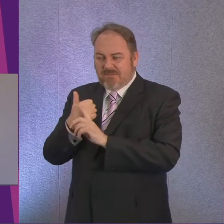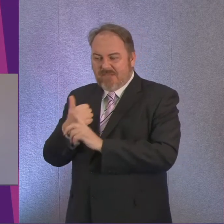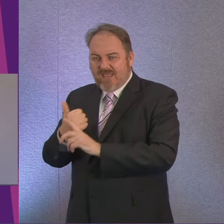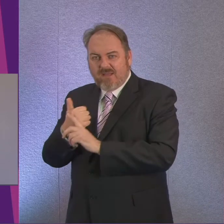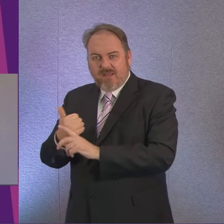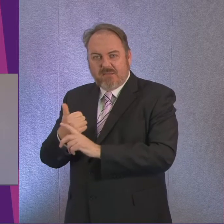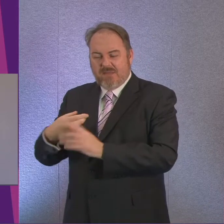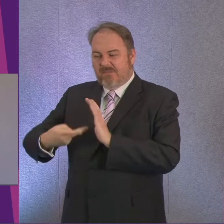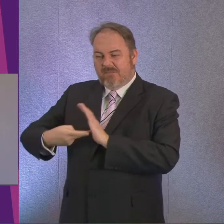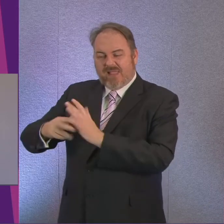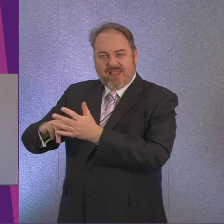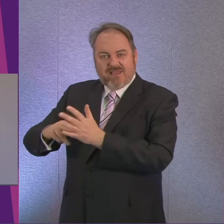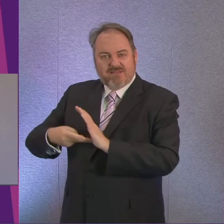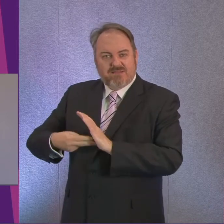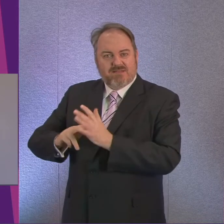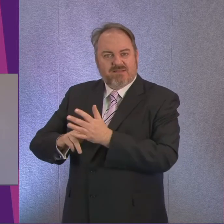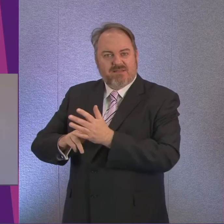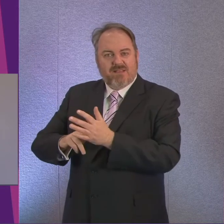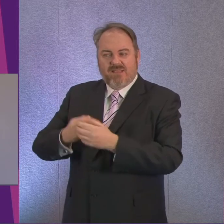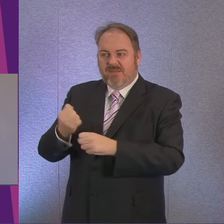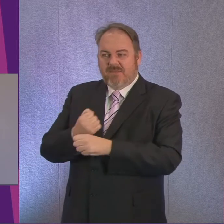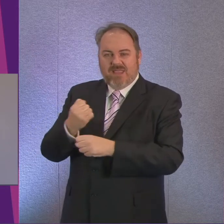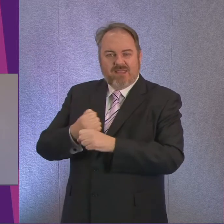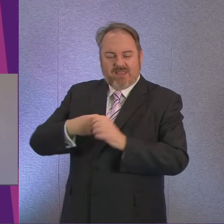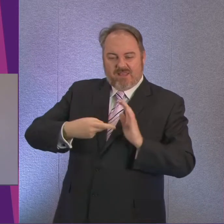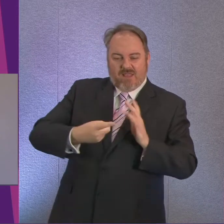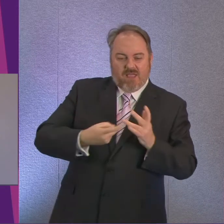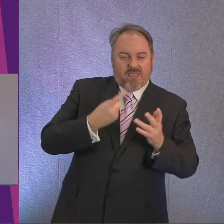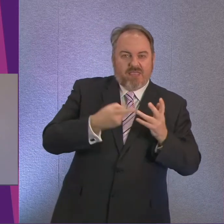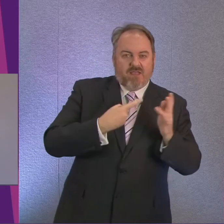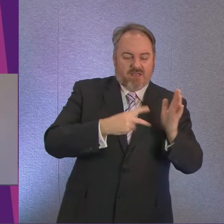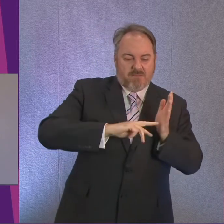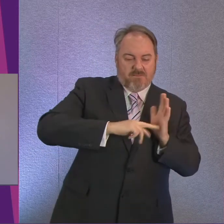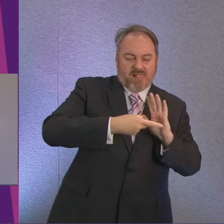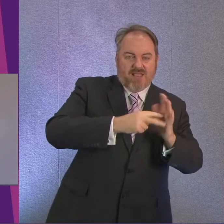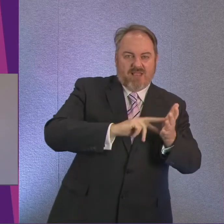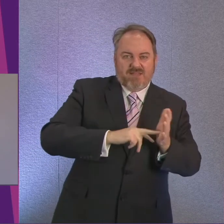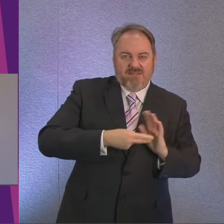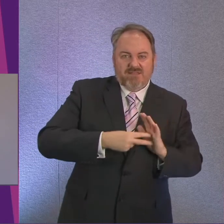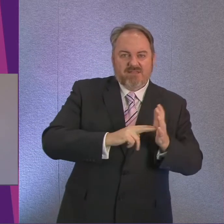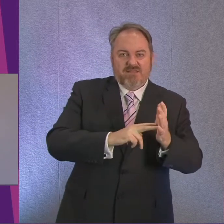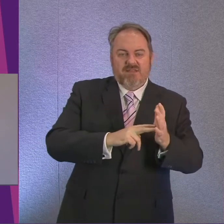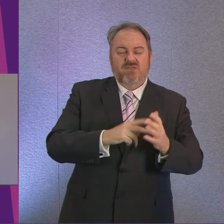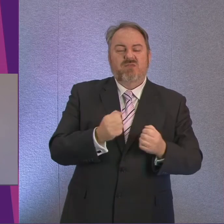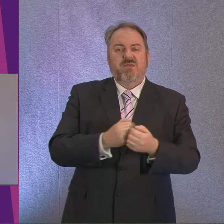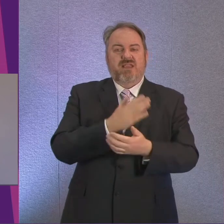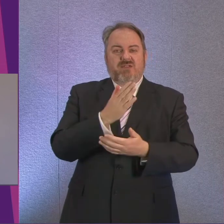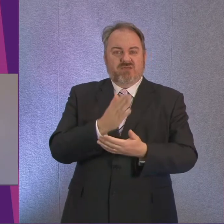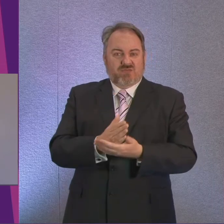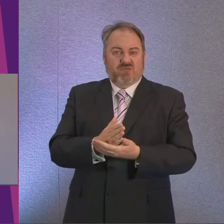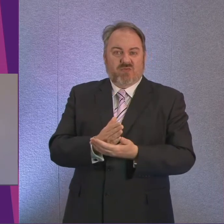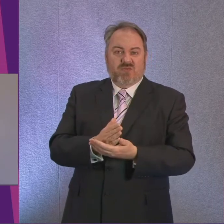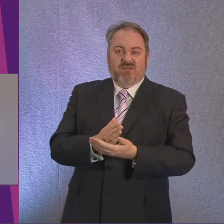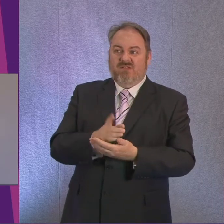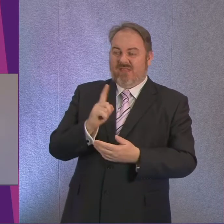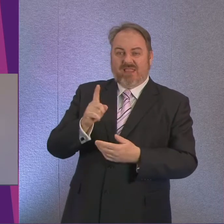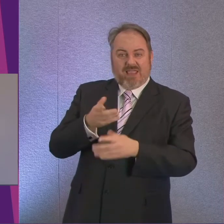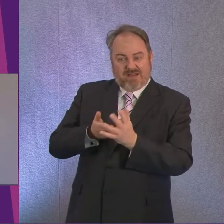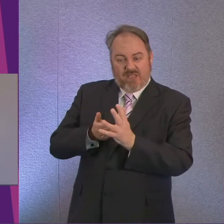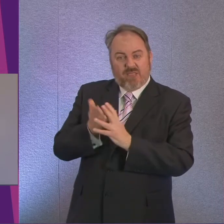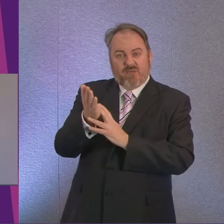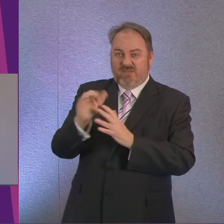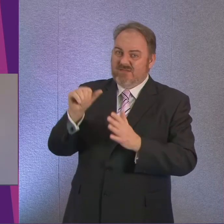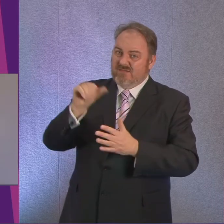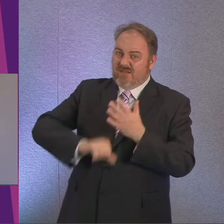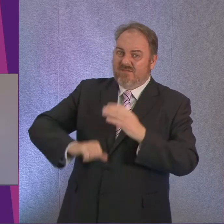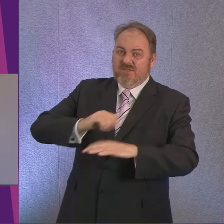to take all kinds of measures to make sure they can get through this. But of course, you are quite right. The Scottish Government is ready to stand by